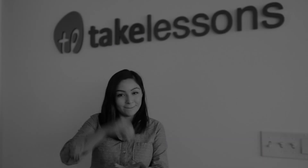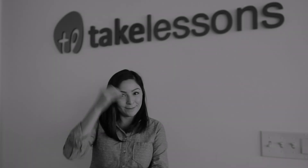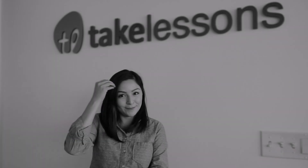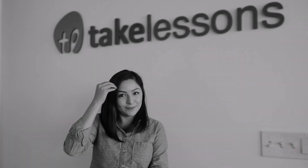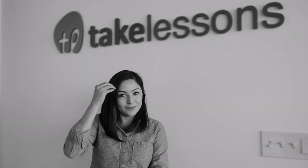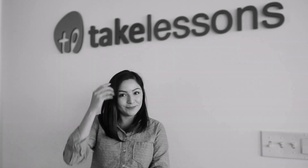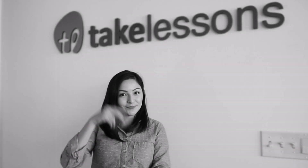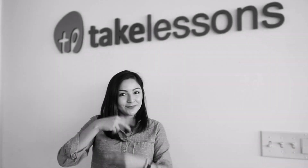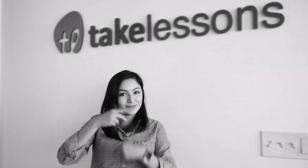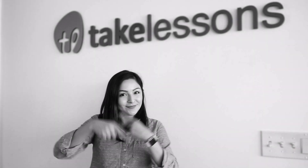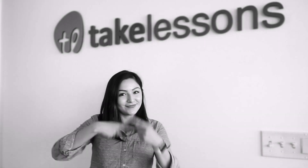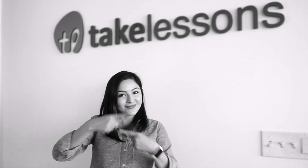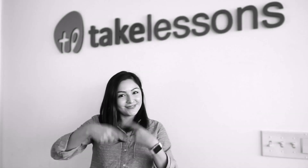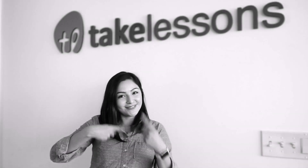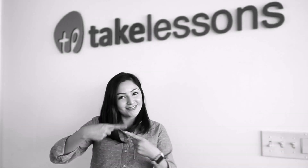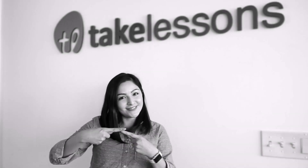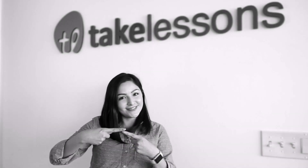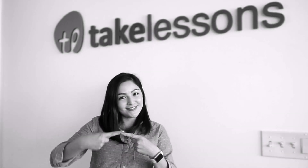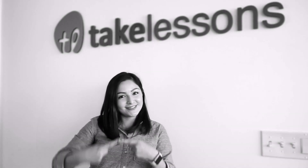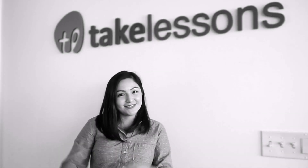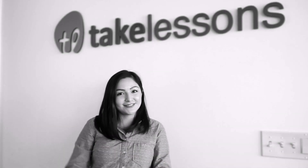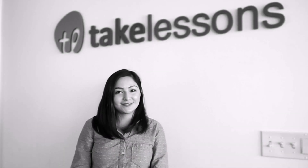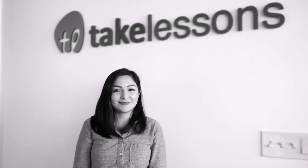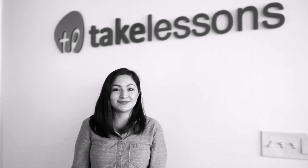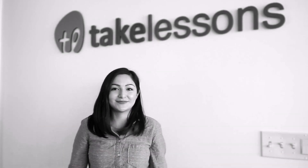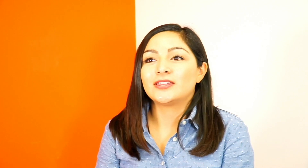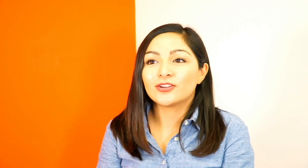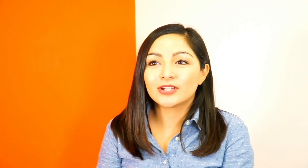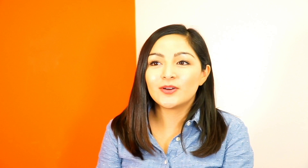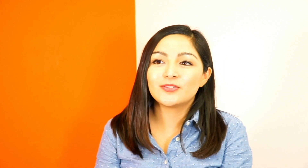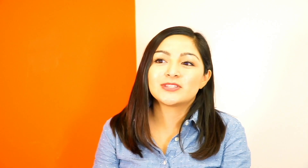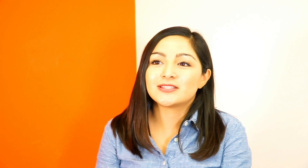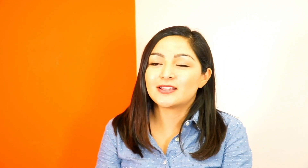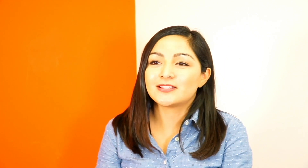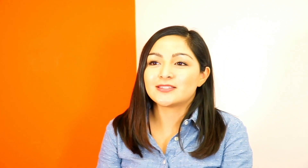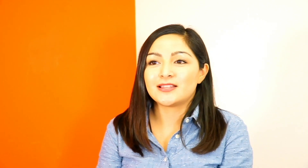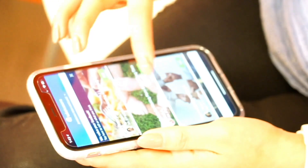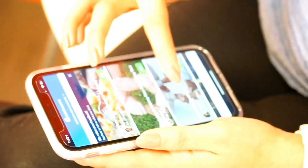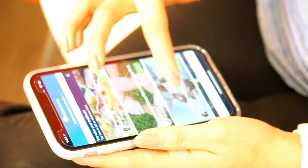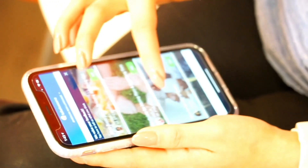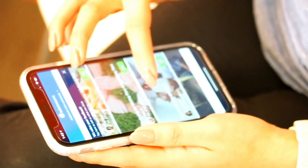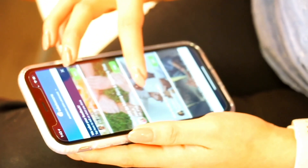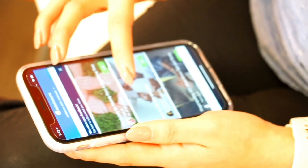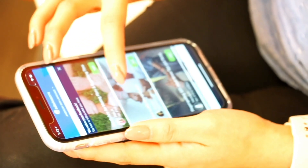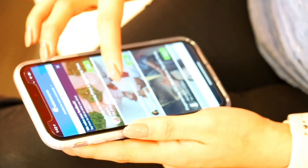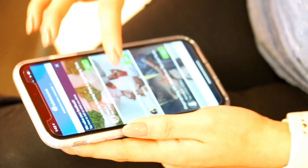Hi, I'm Sarah. I started learning ASL about a year ago using TakeLessons Live, and I absolutely love